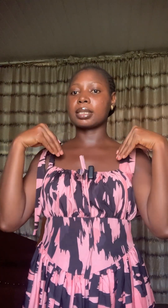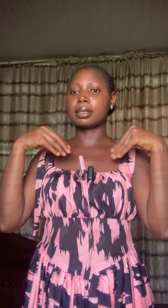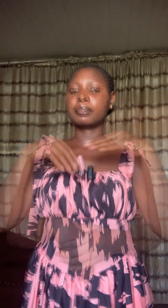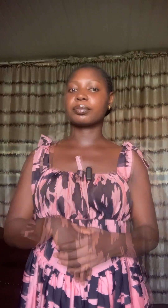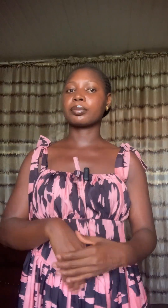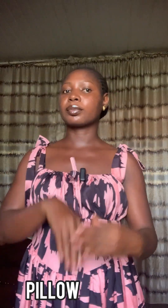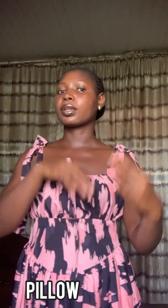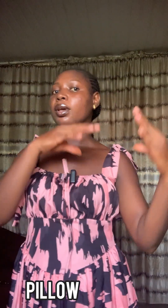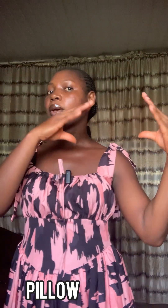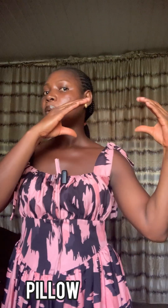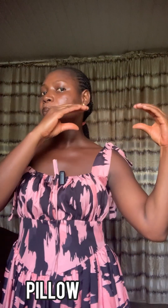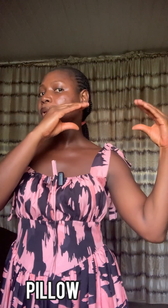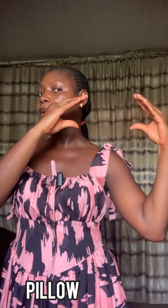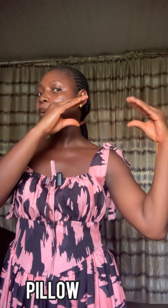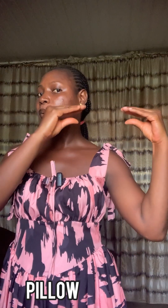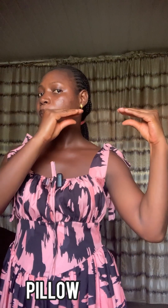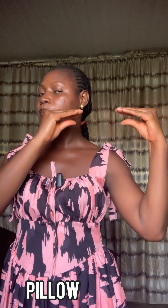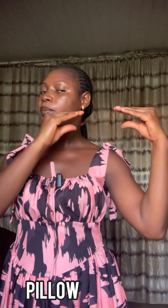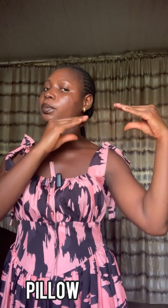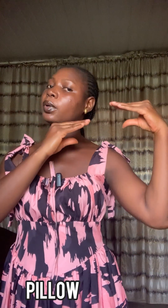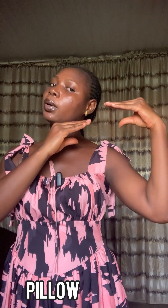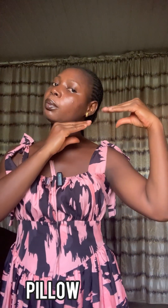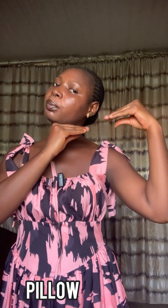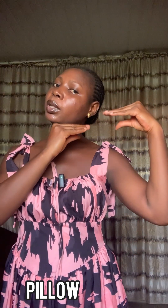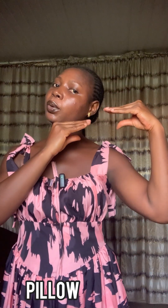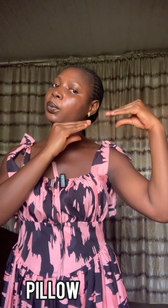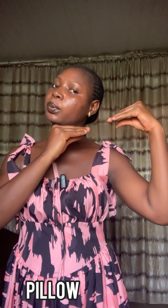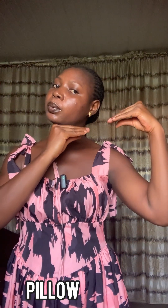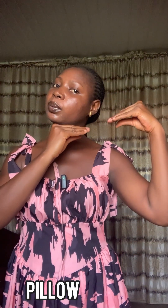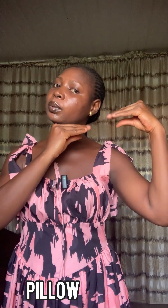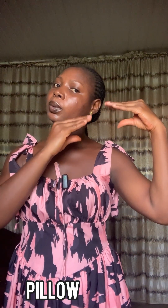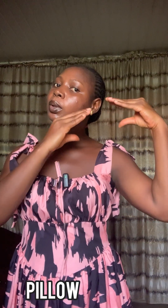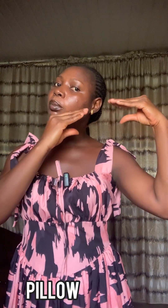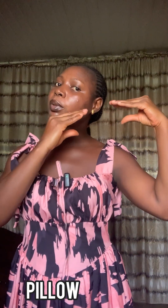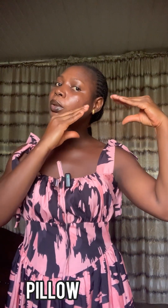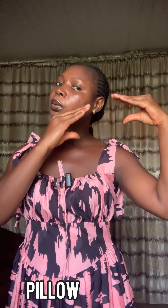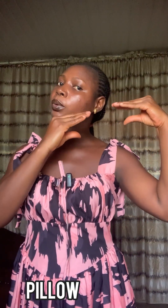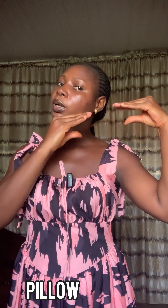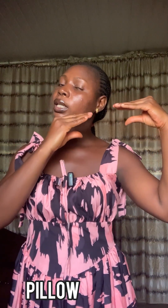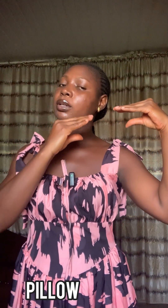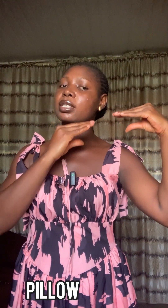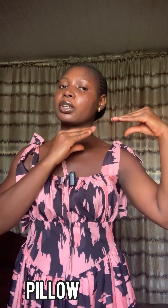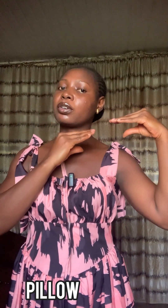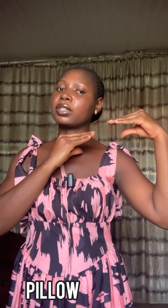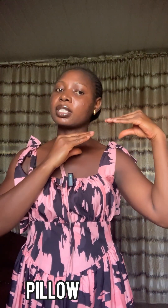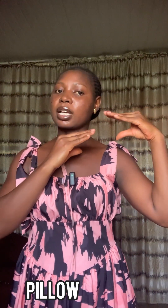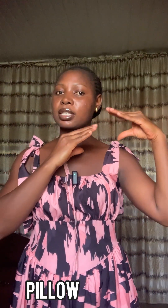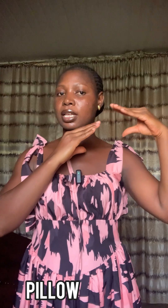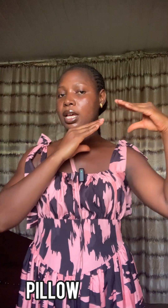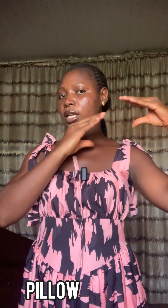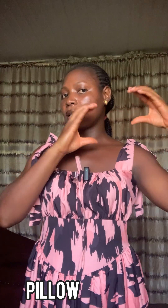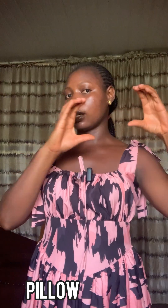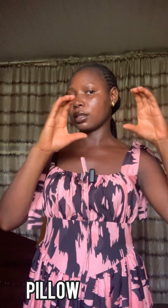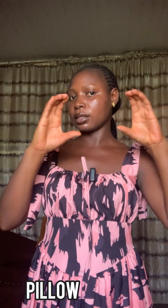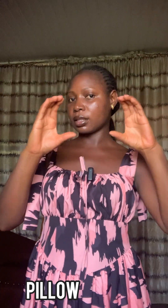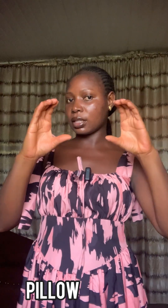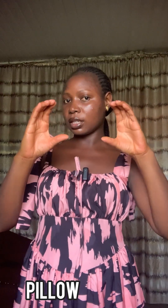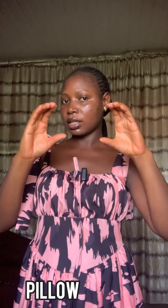blanket. Pillow, pillow, pillow. Now think of this as the C,